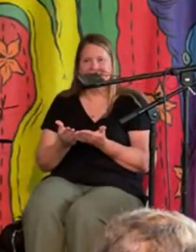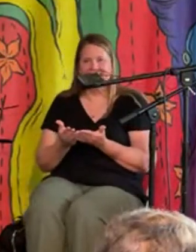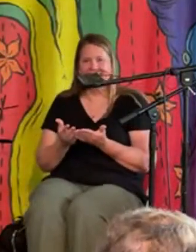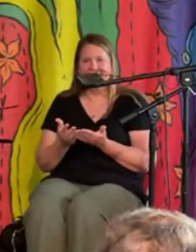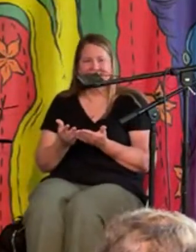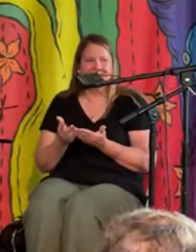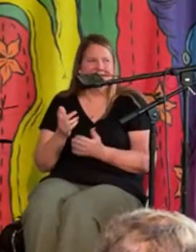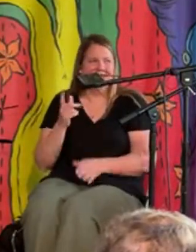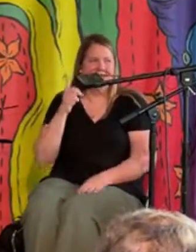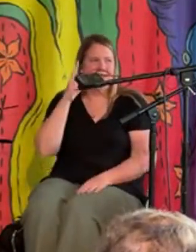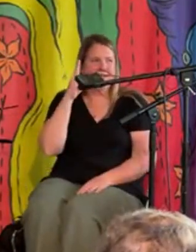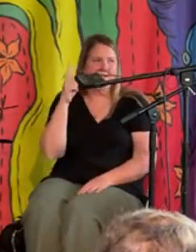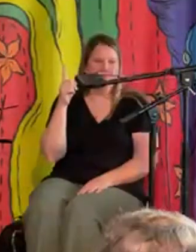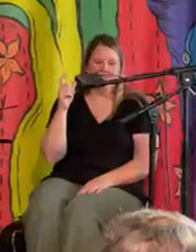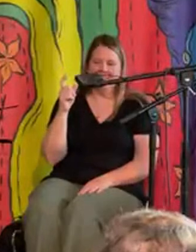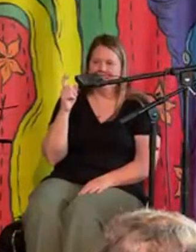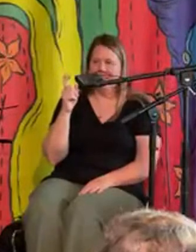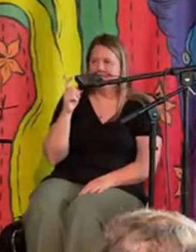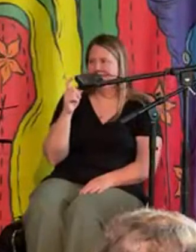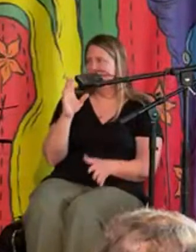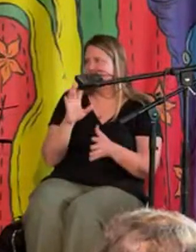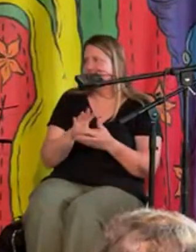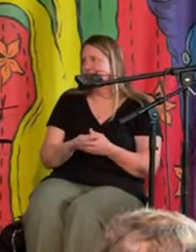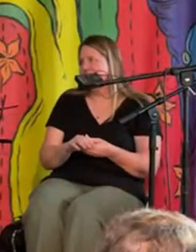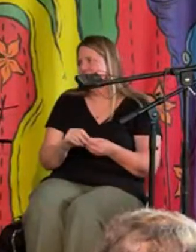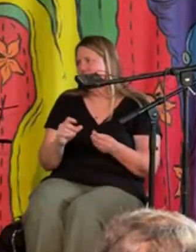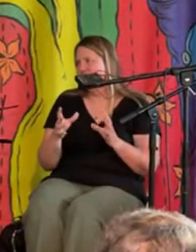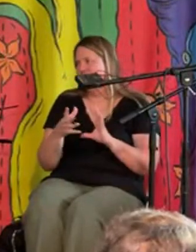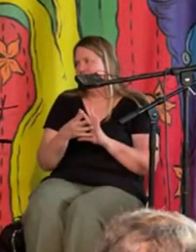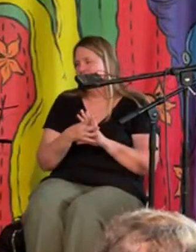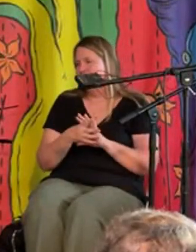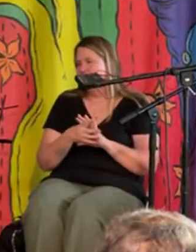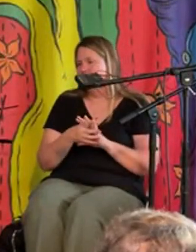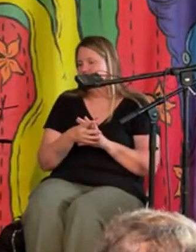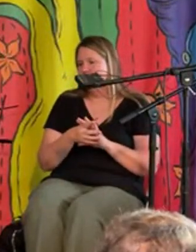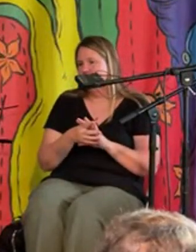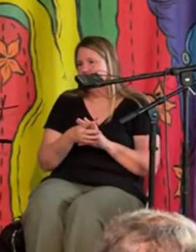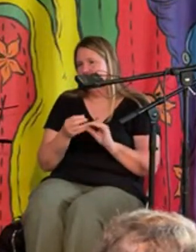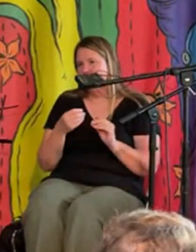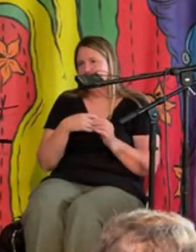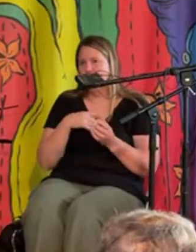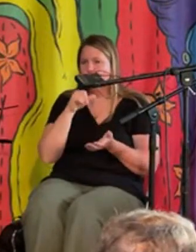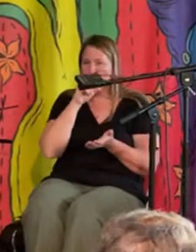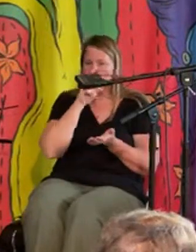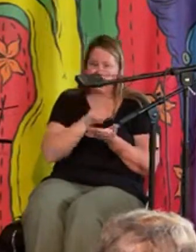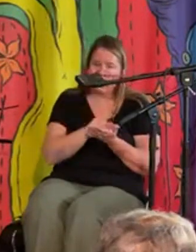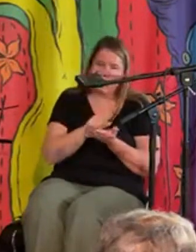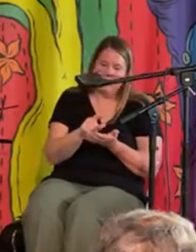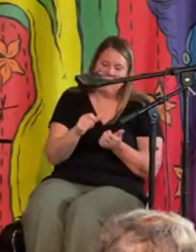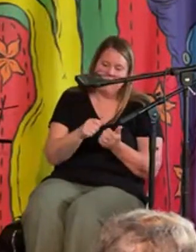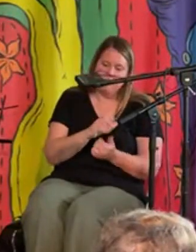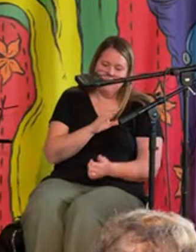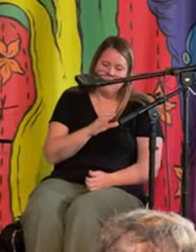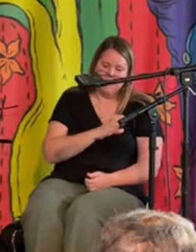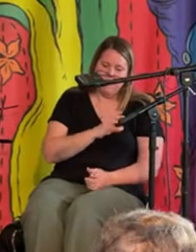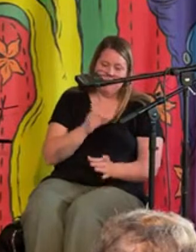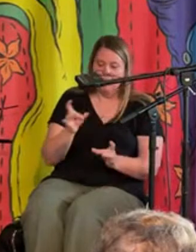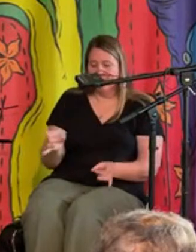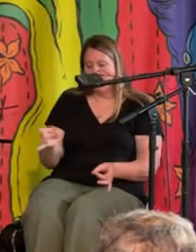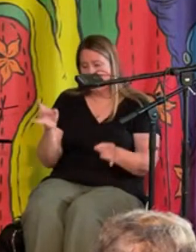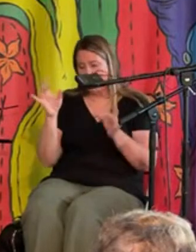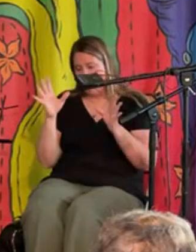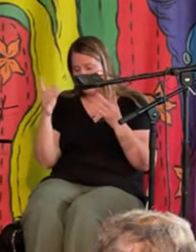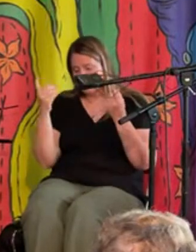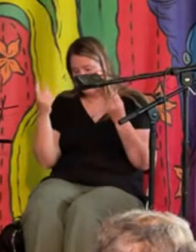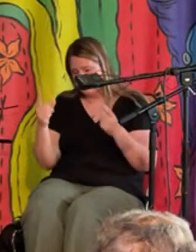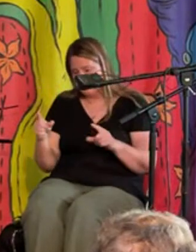simply because, you know, in a story you fall in love with the characters and you have a crisis and then you